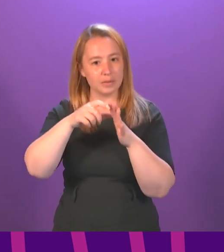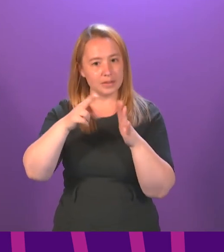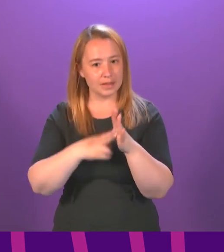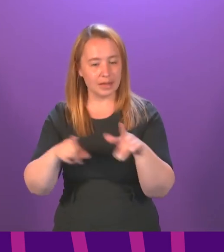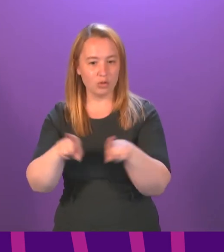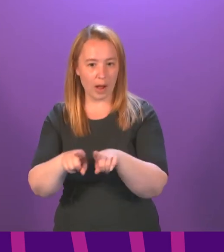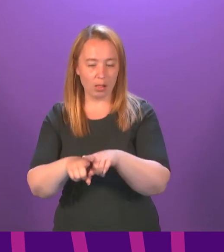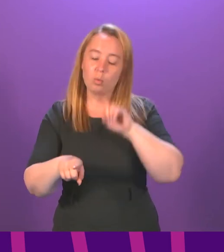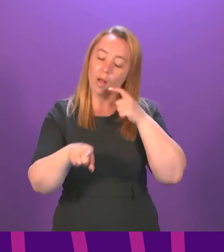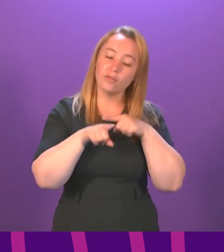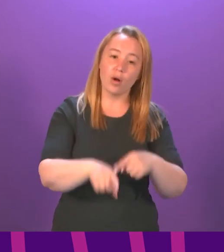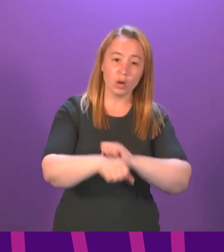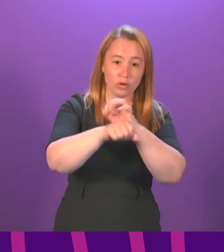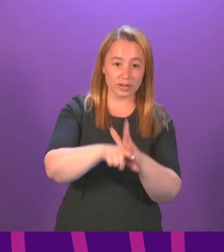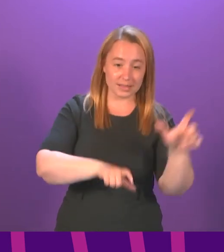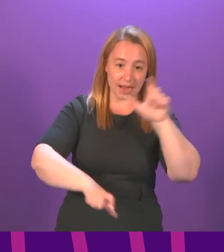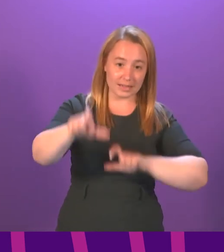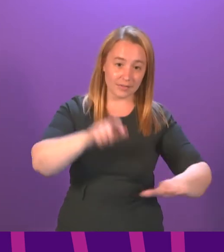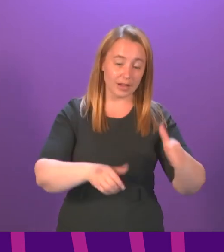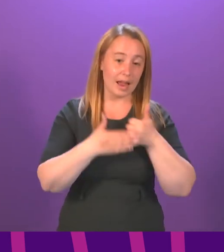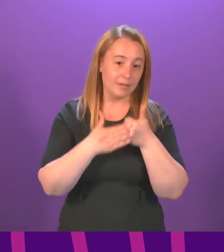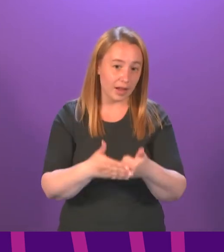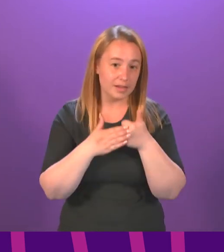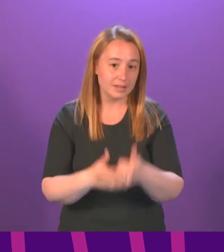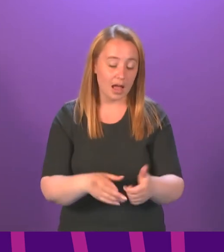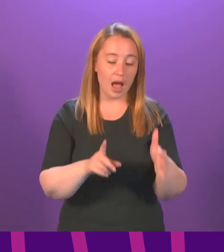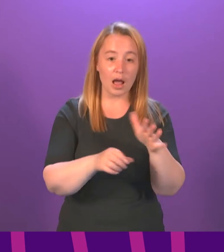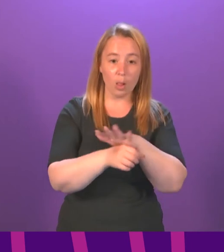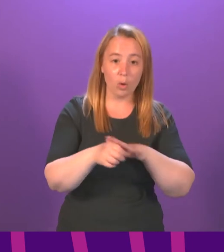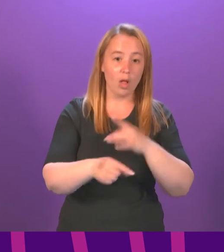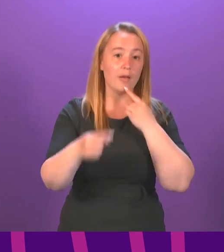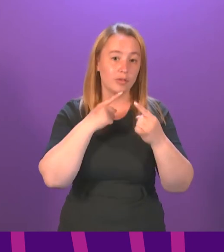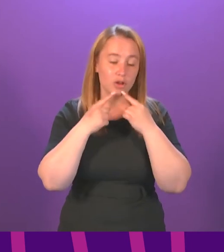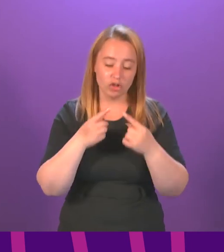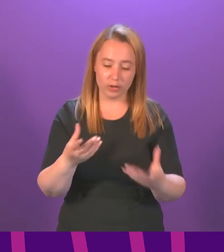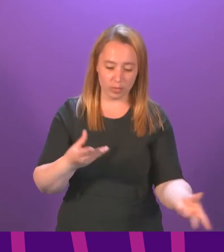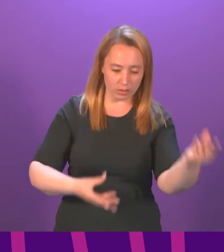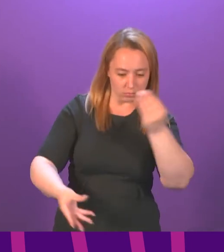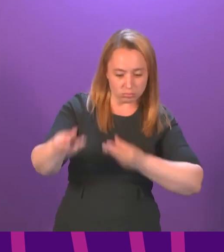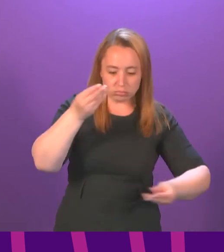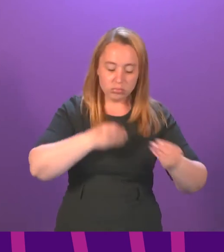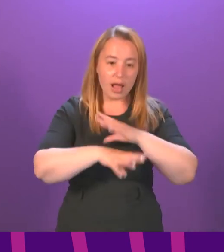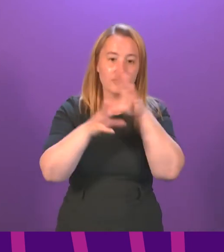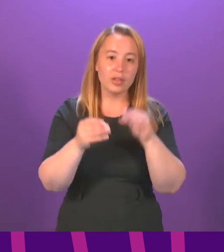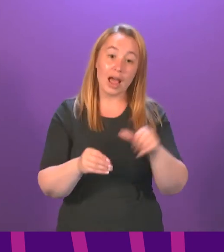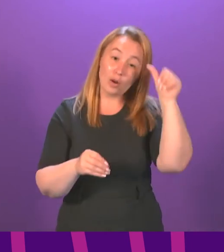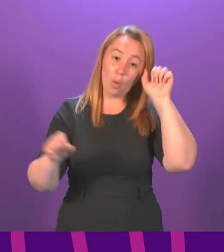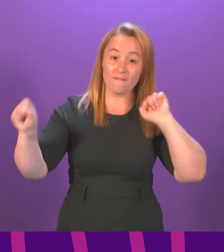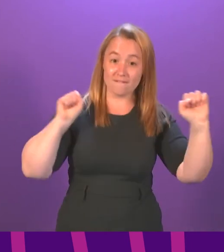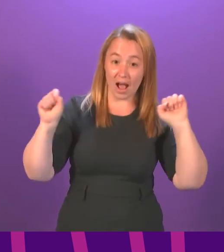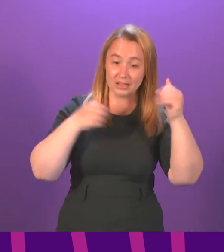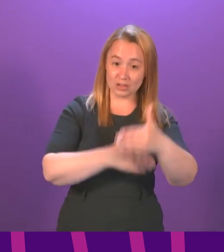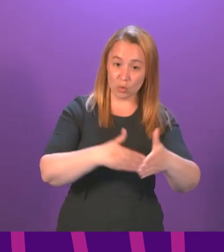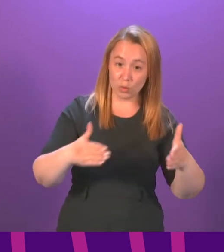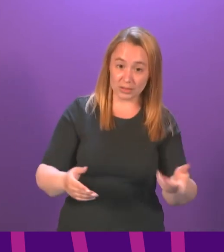scientific and clinical advice and, indeed, local information that we get on the ground. In relation to the Fanzone, I understand the concerns that some have expressed,